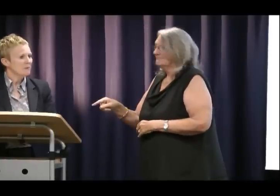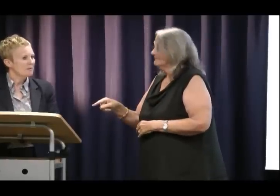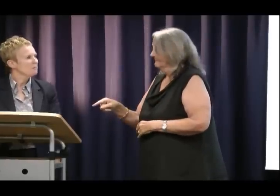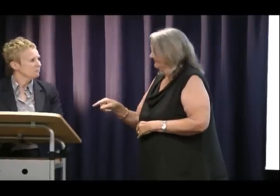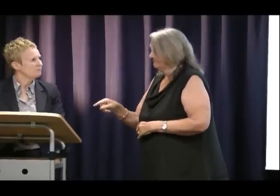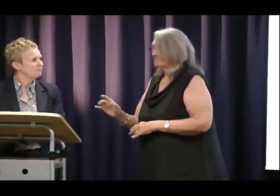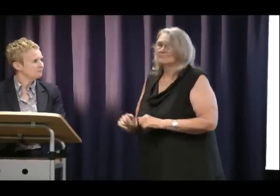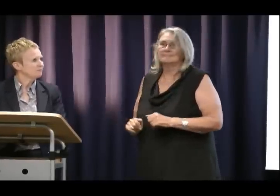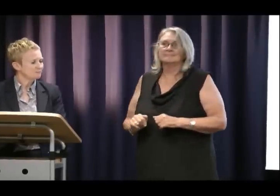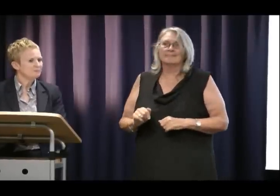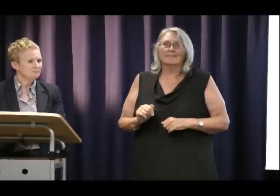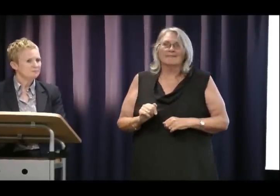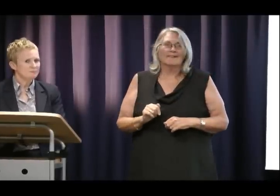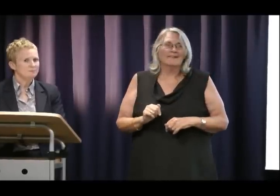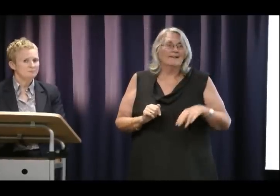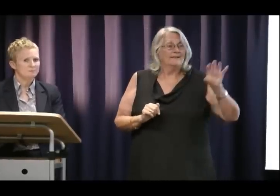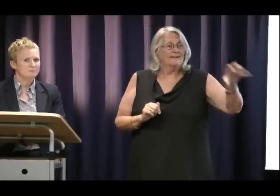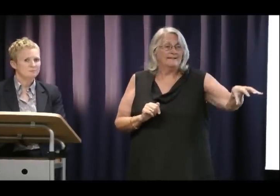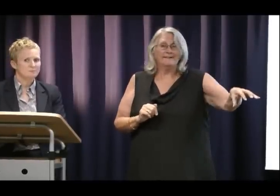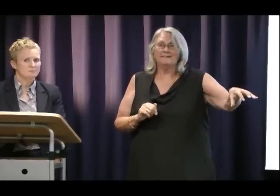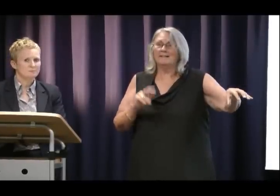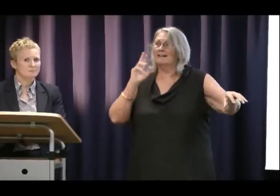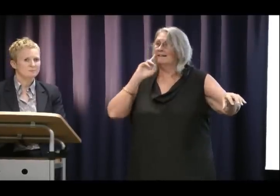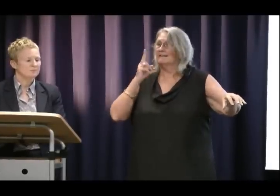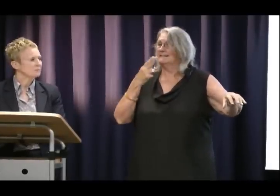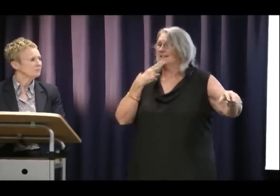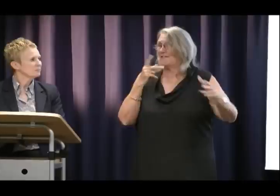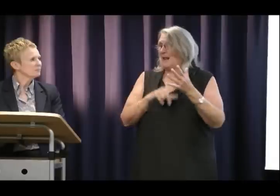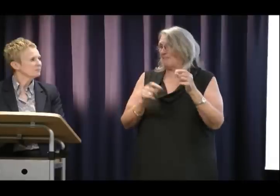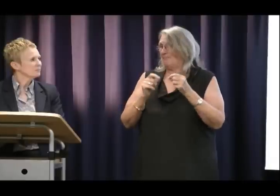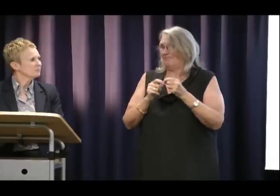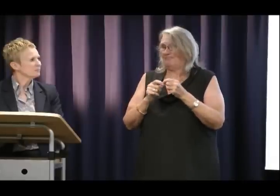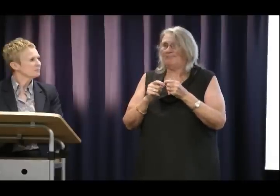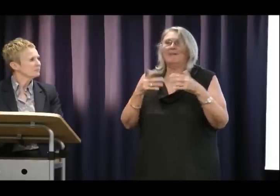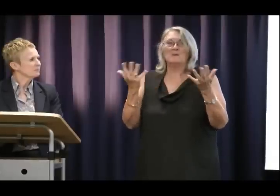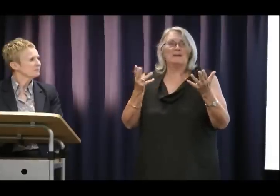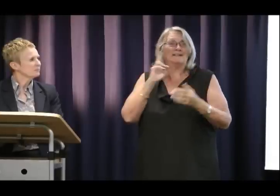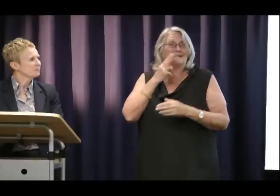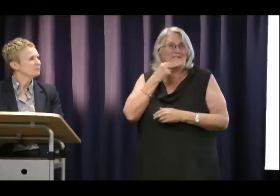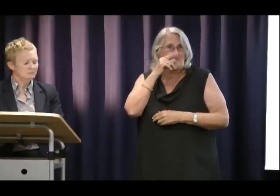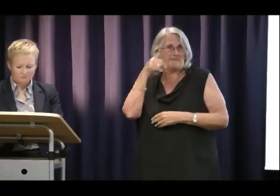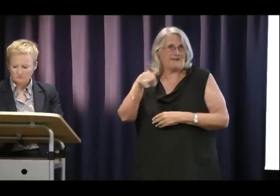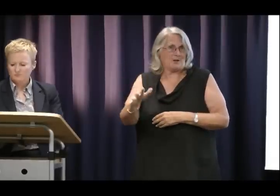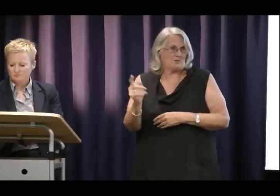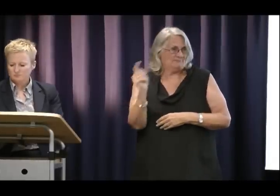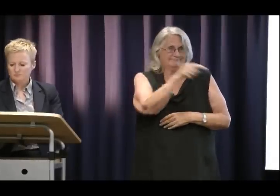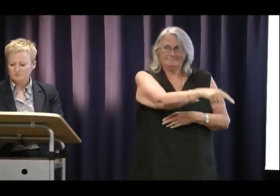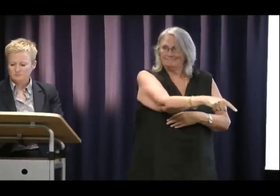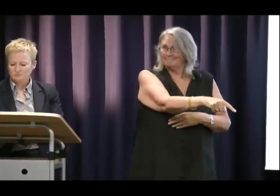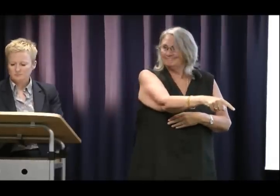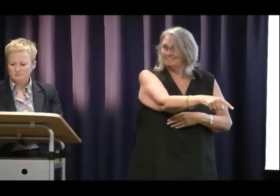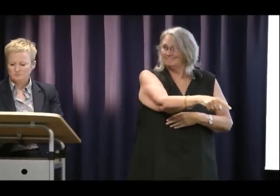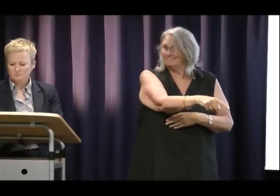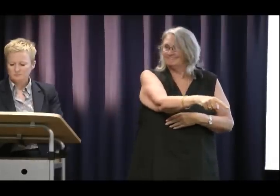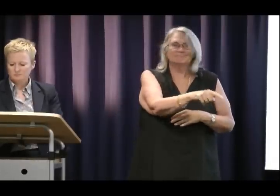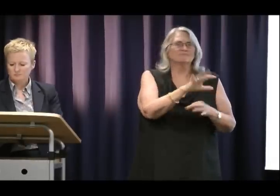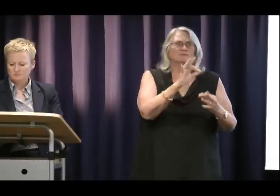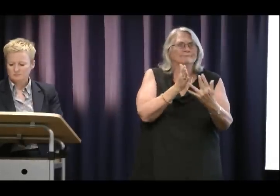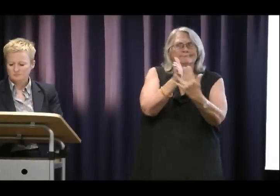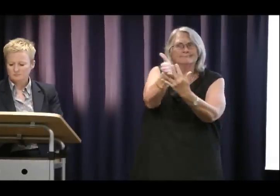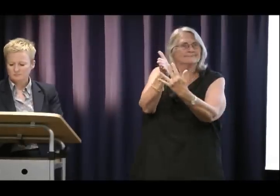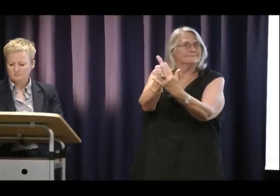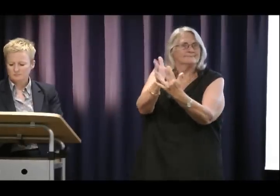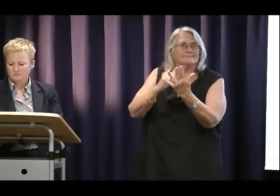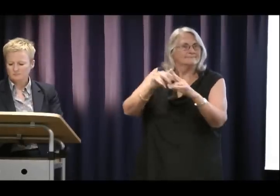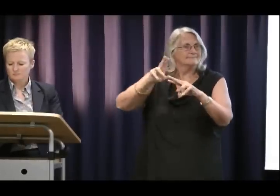signing deaf, were comfortable going to that building. Over on the other side, there was the deaf club, where deaf people went.